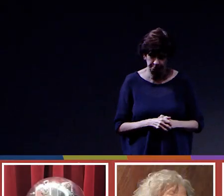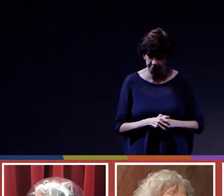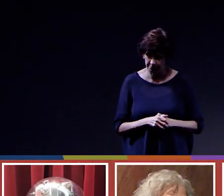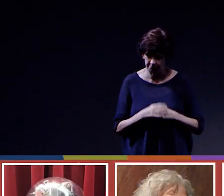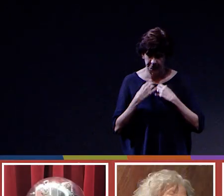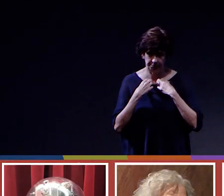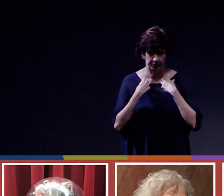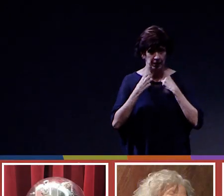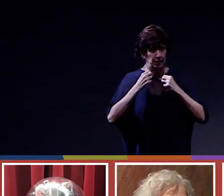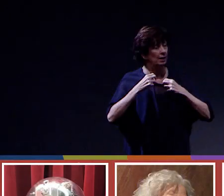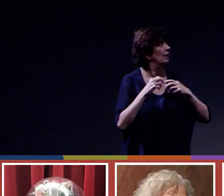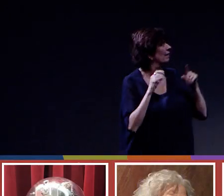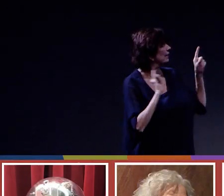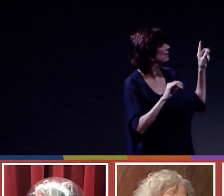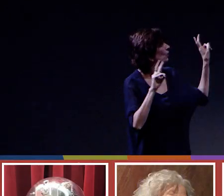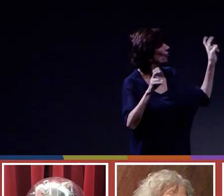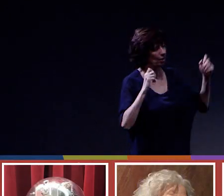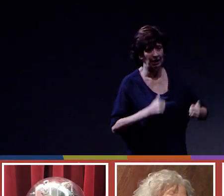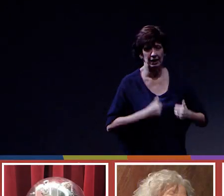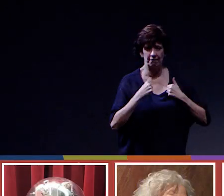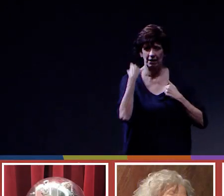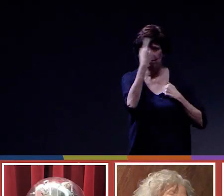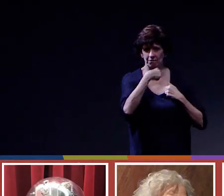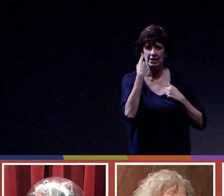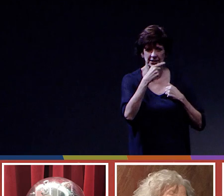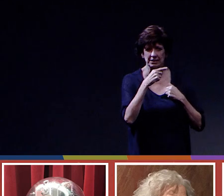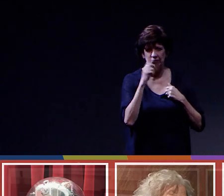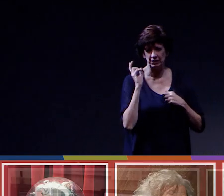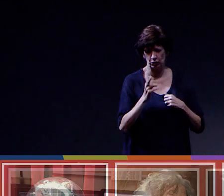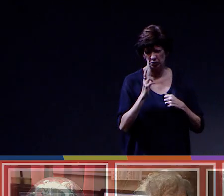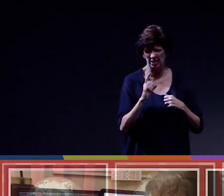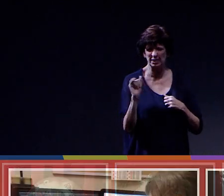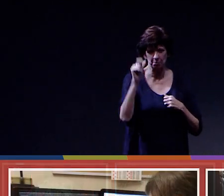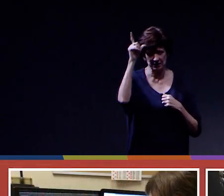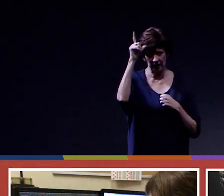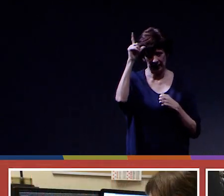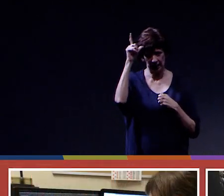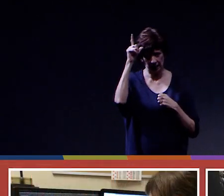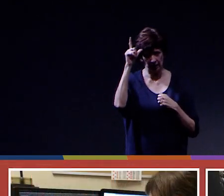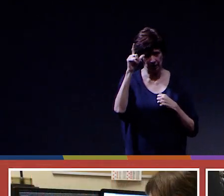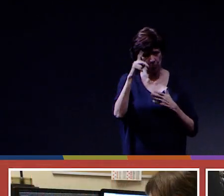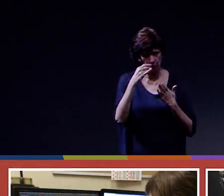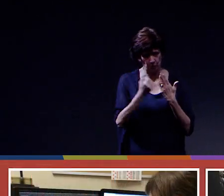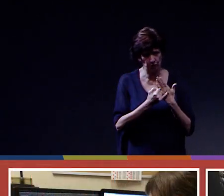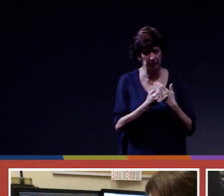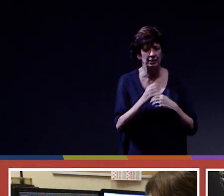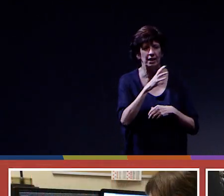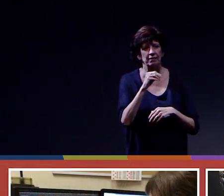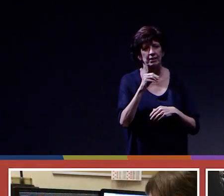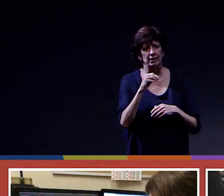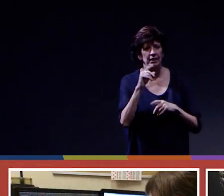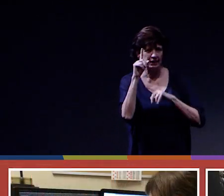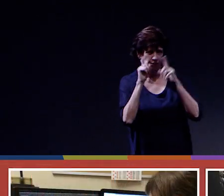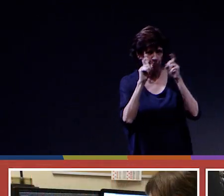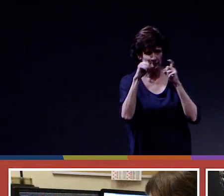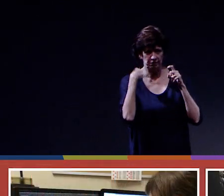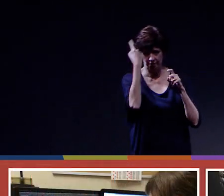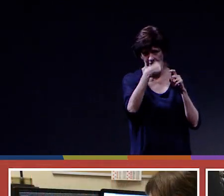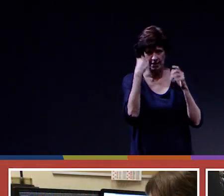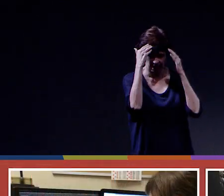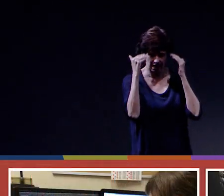These are our living faces of history, as mentioned with the Lincoln Project and the Expressive Head Project. We have a number